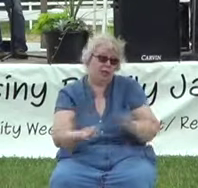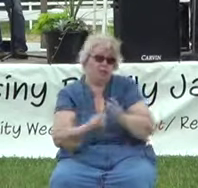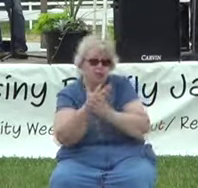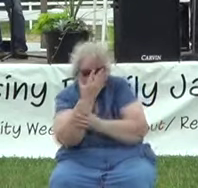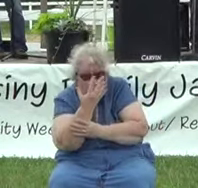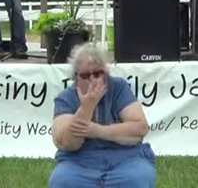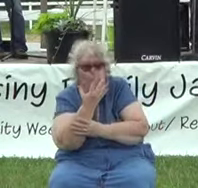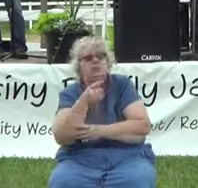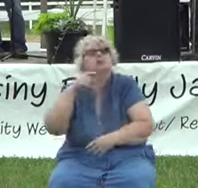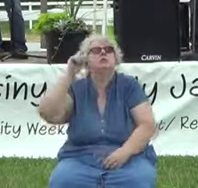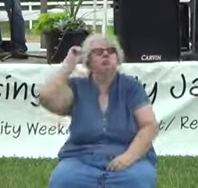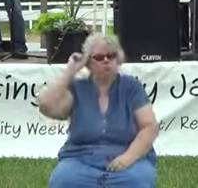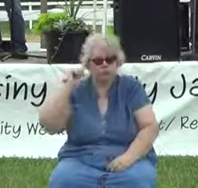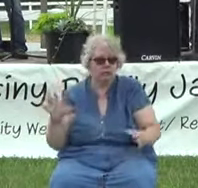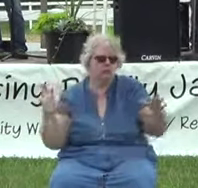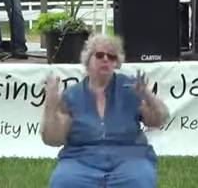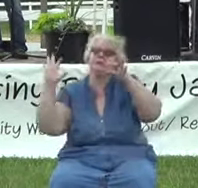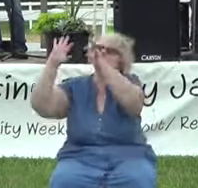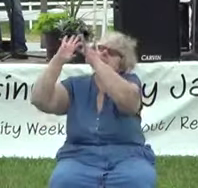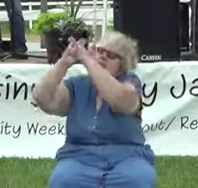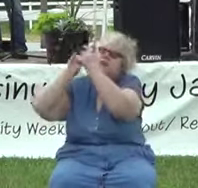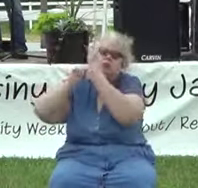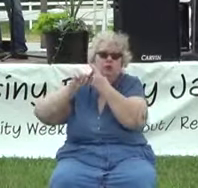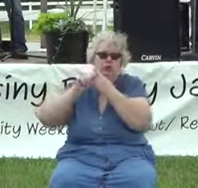taught and study this word a little deeper.